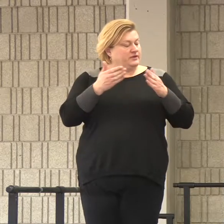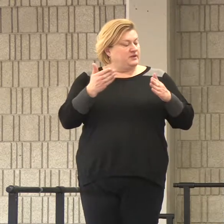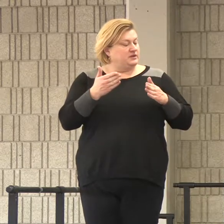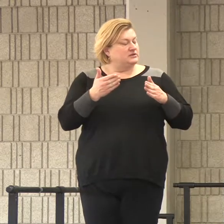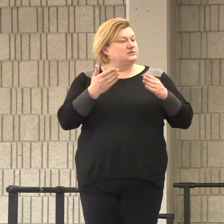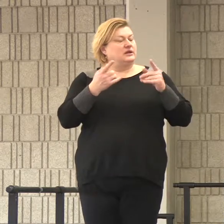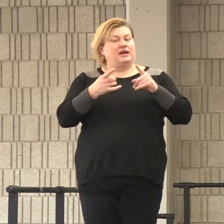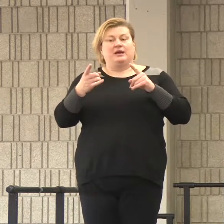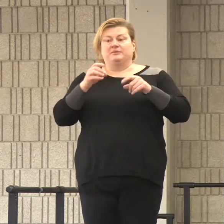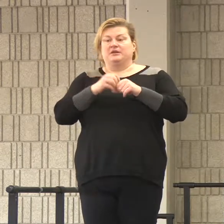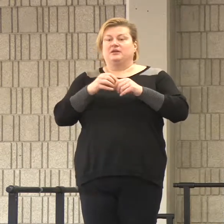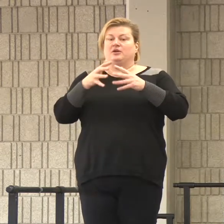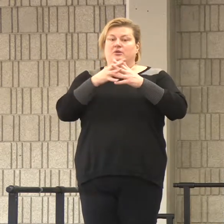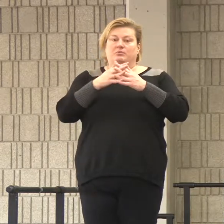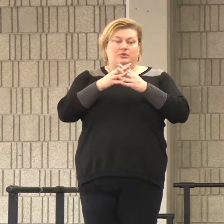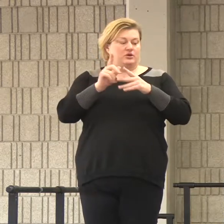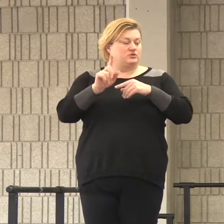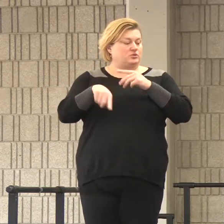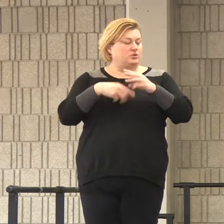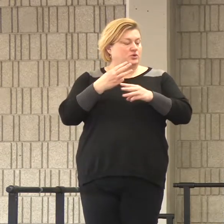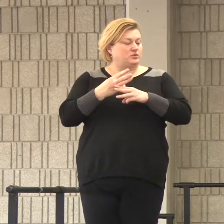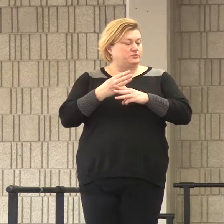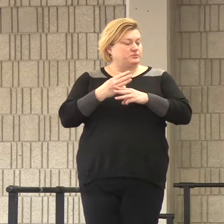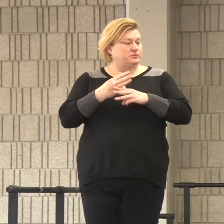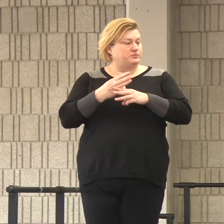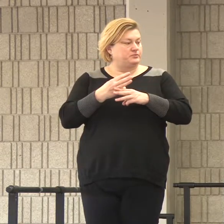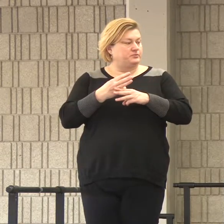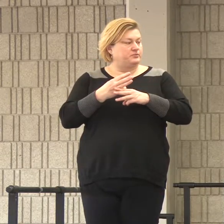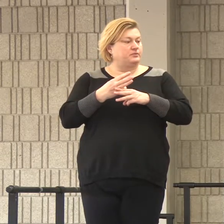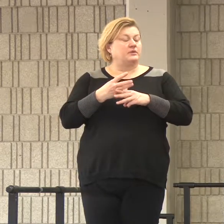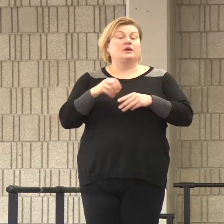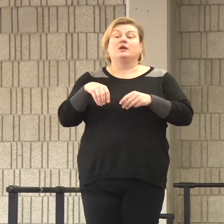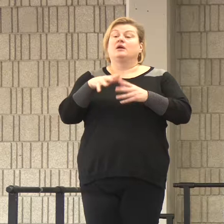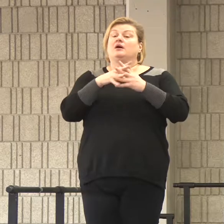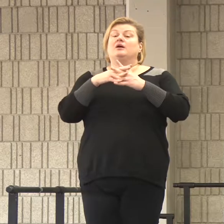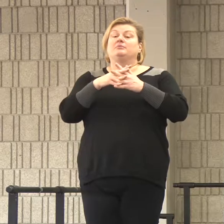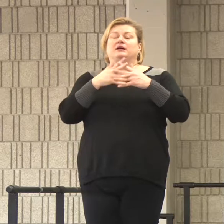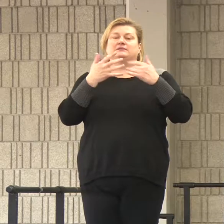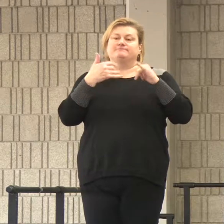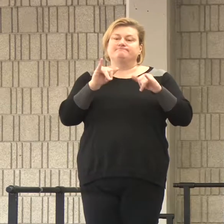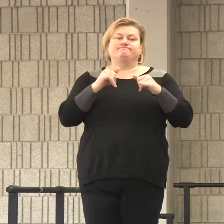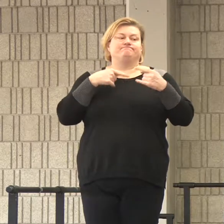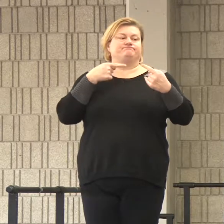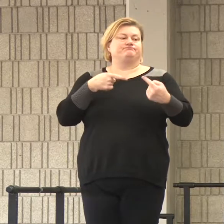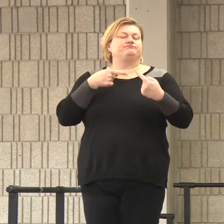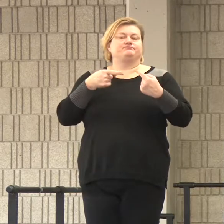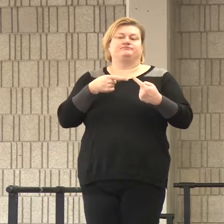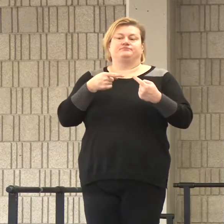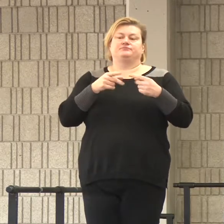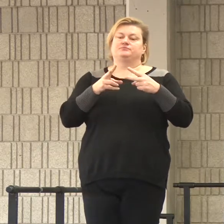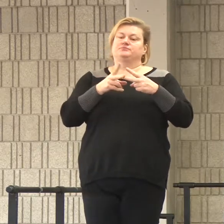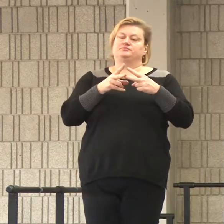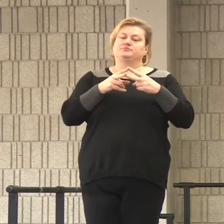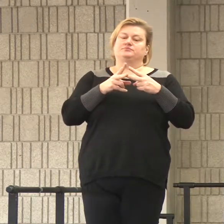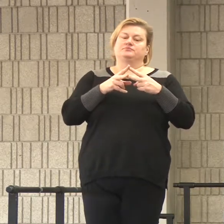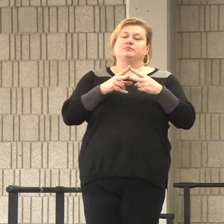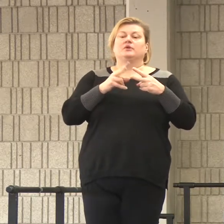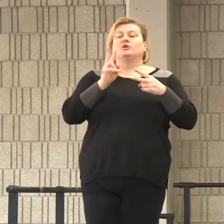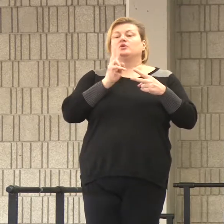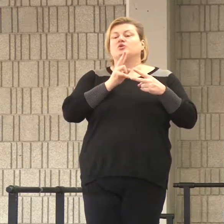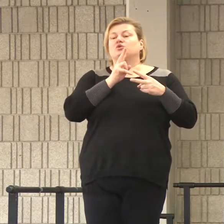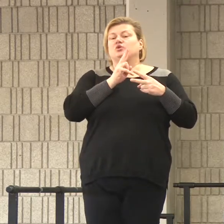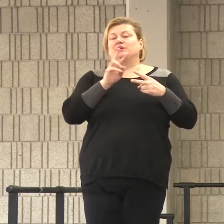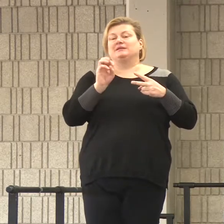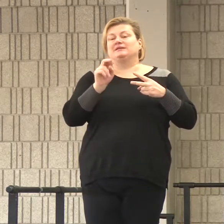world. We in America still continue to grapple with two, what I call, twin evils of